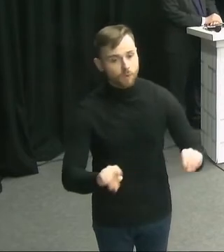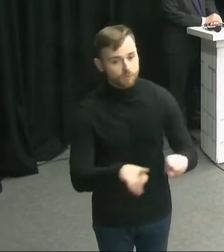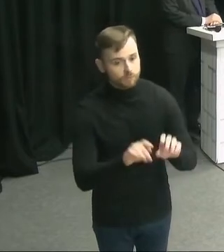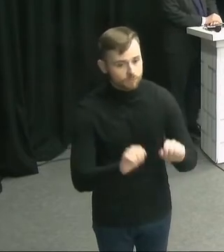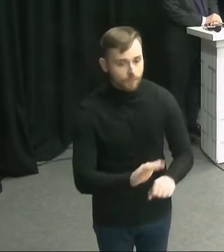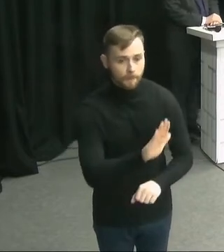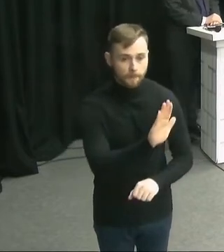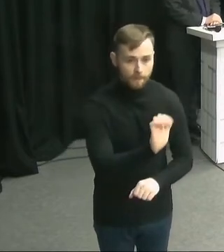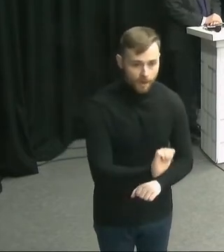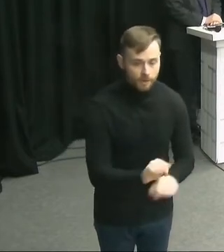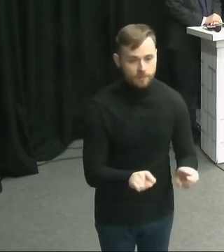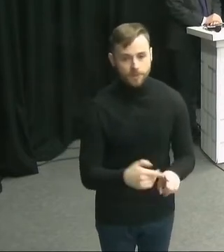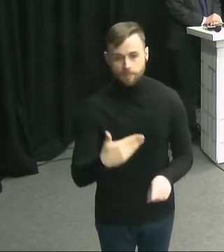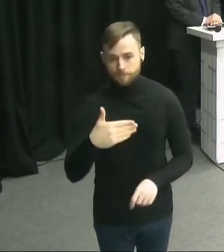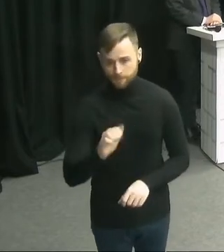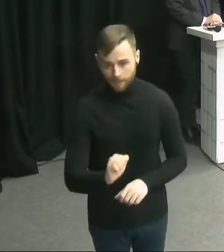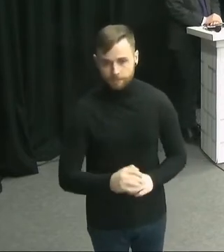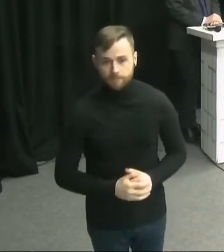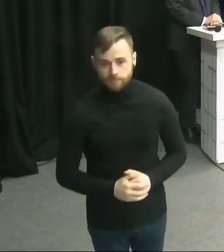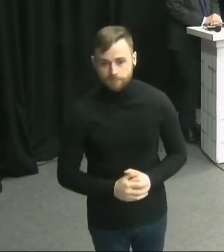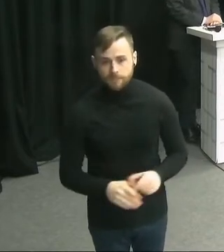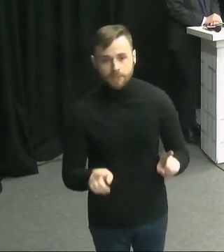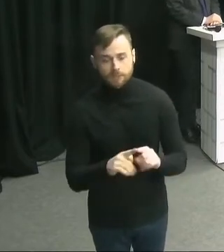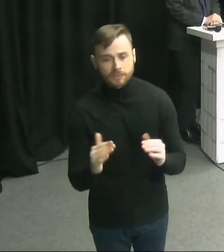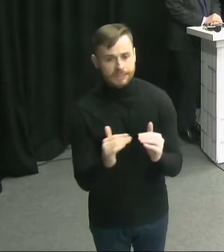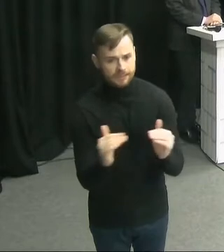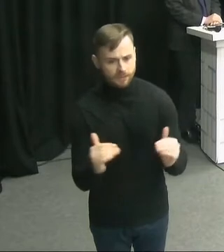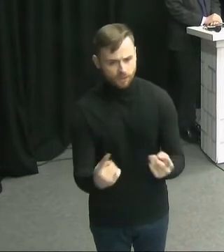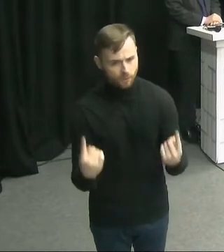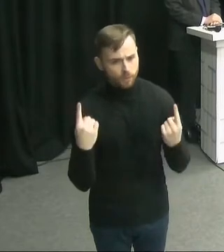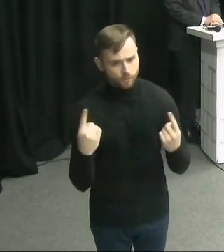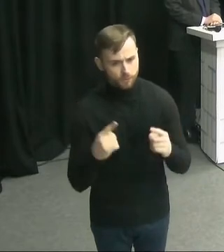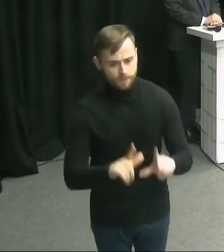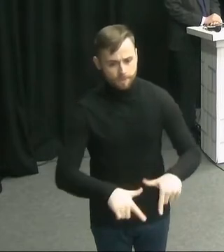could teach bachelors and masters, and they could give